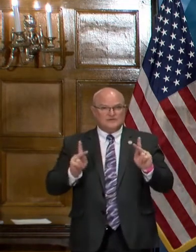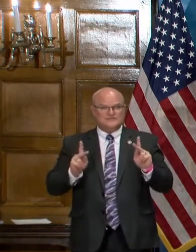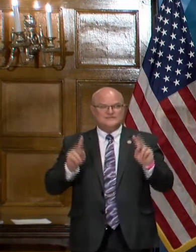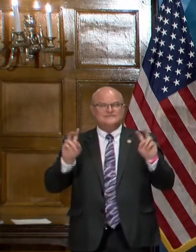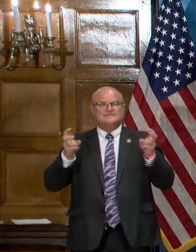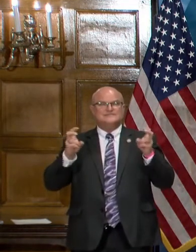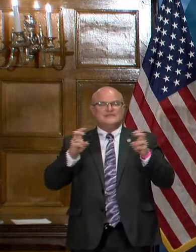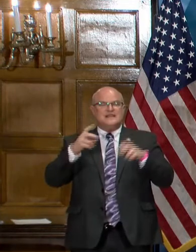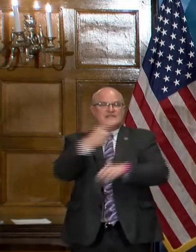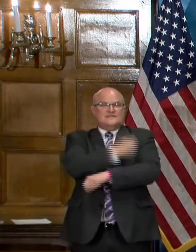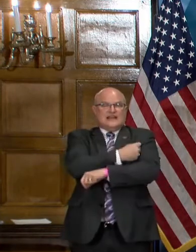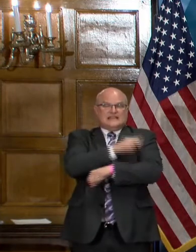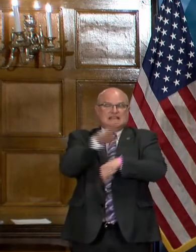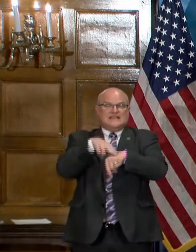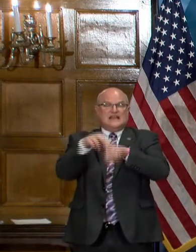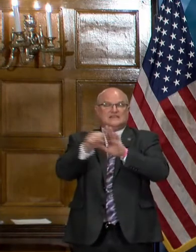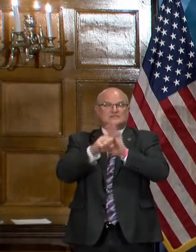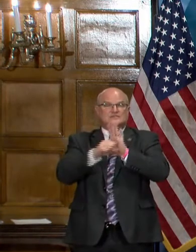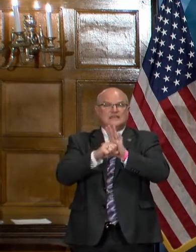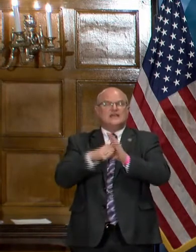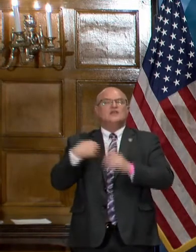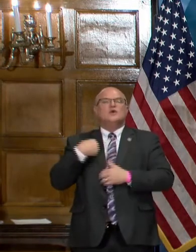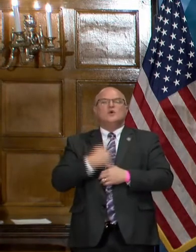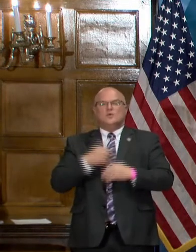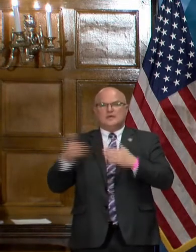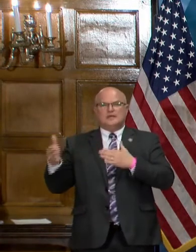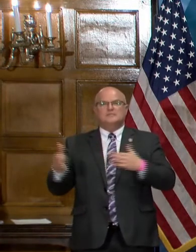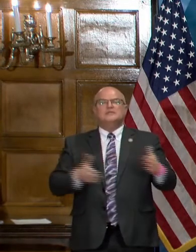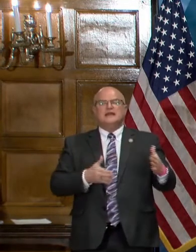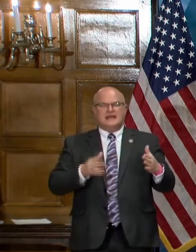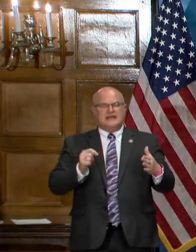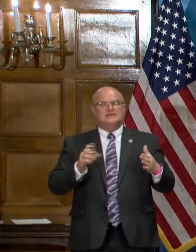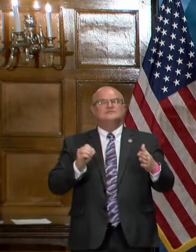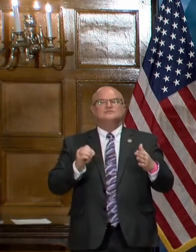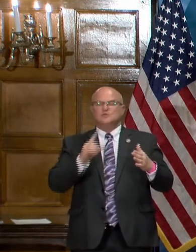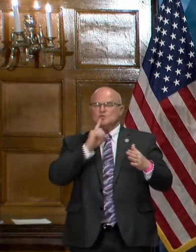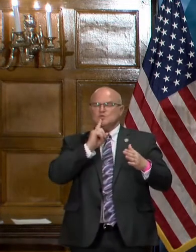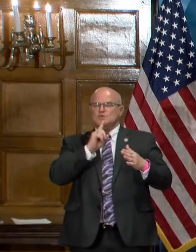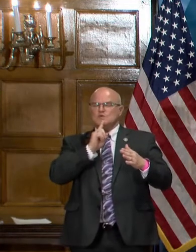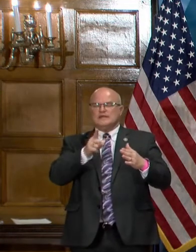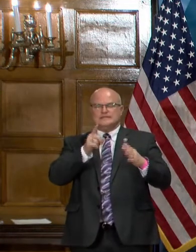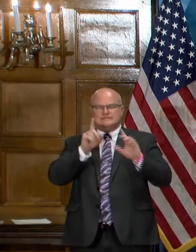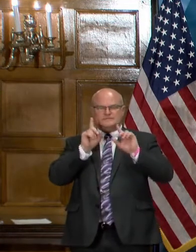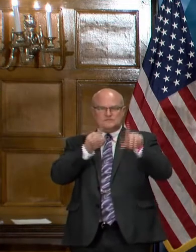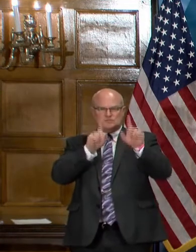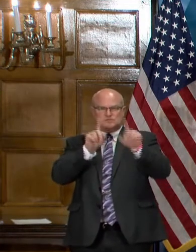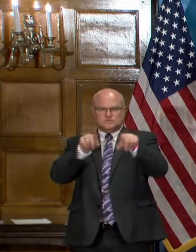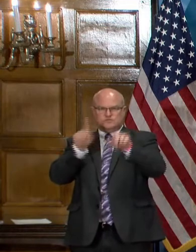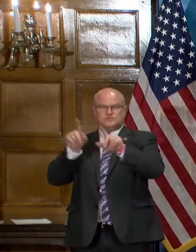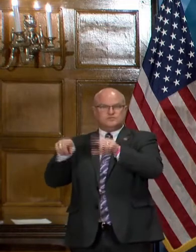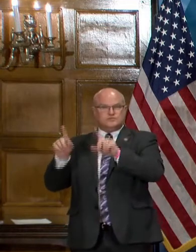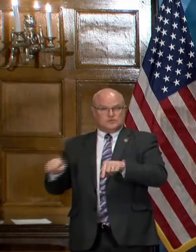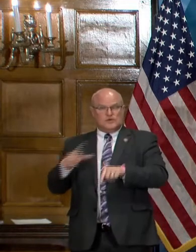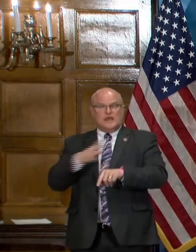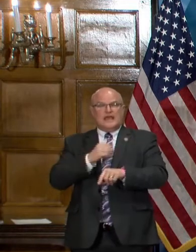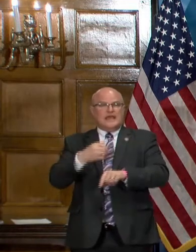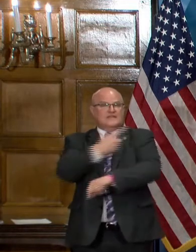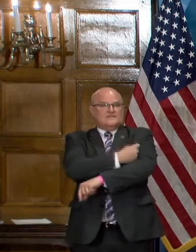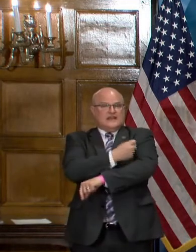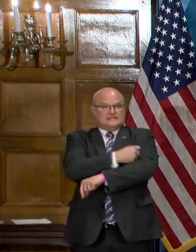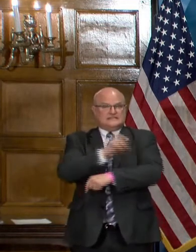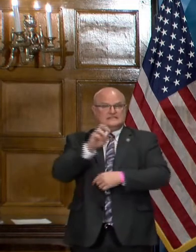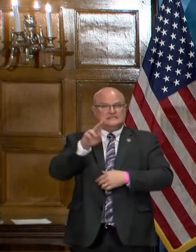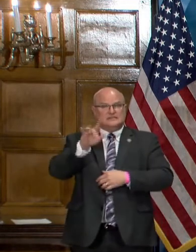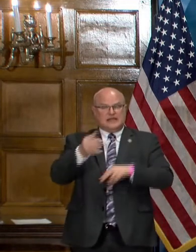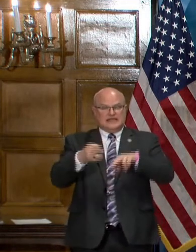Natural State initiative, we plan to take actions to overcome the hesitancy concerns and access issues as vaccine